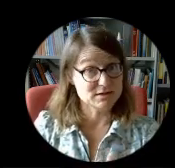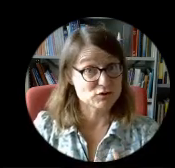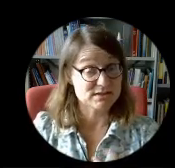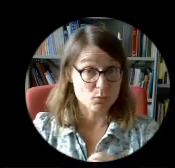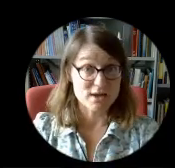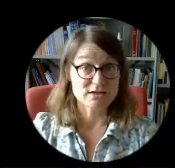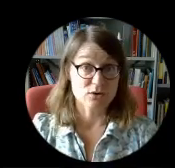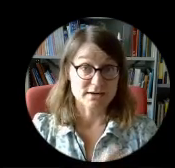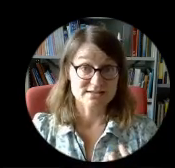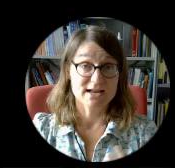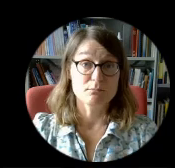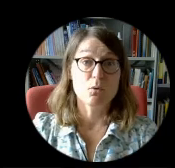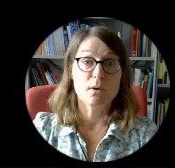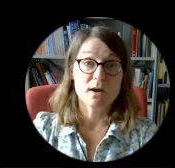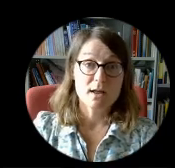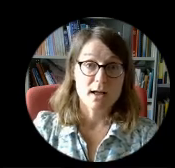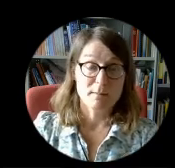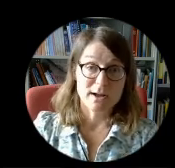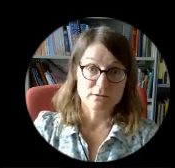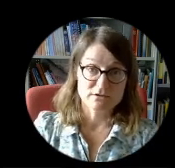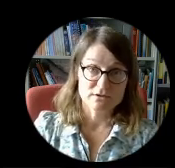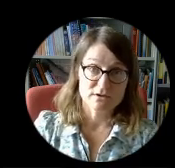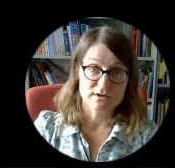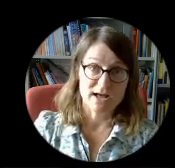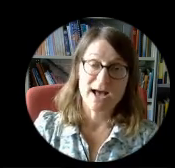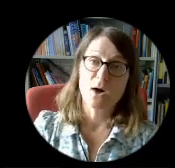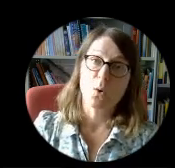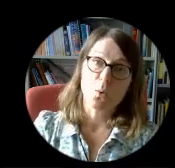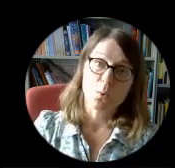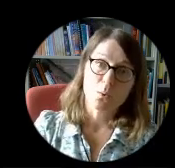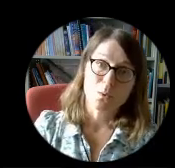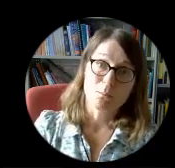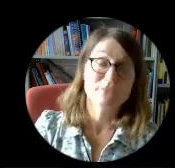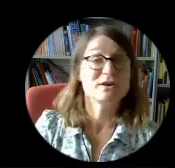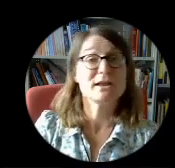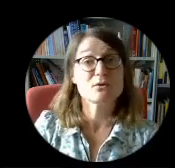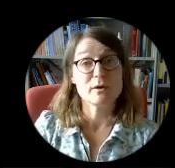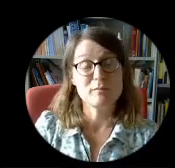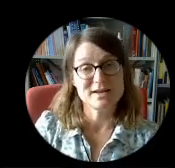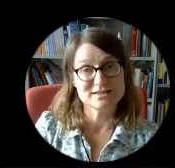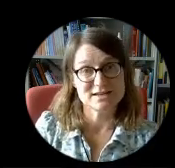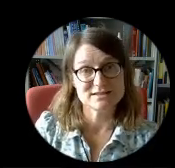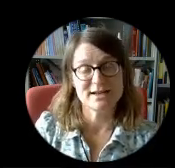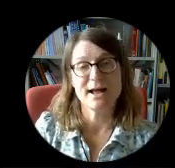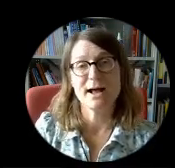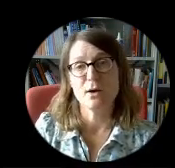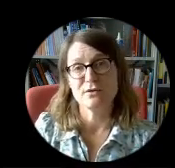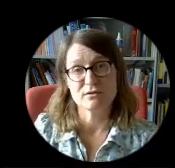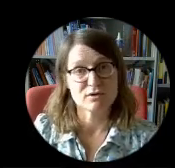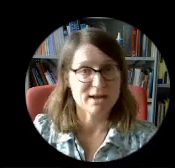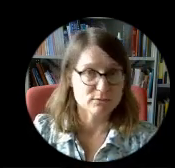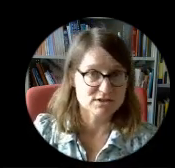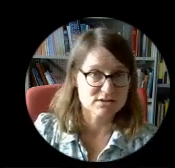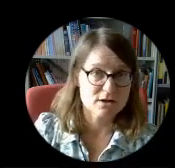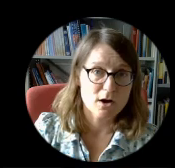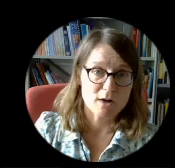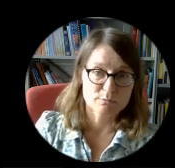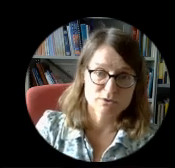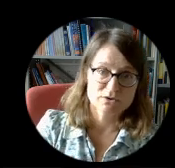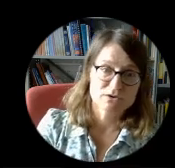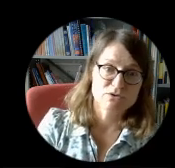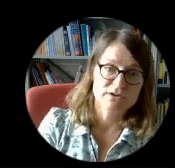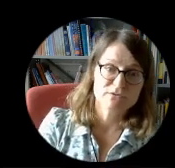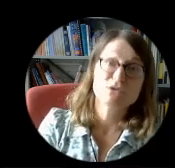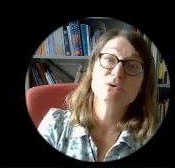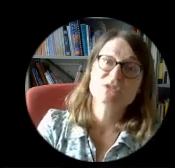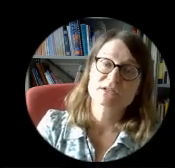an interesting way to understand more about how multilingual a place is and how the different languages are